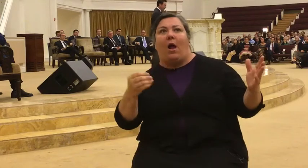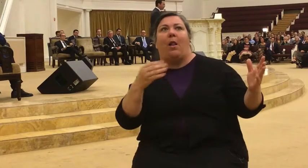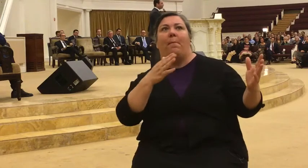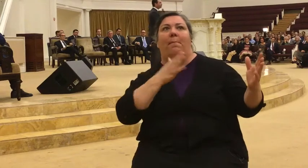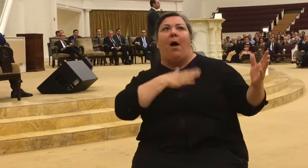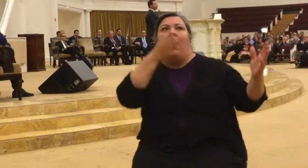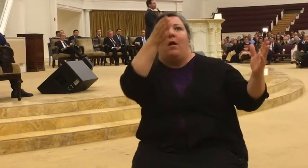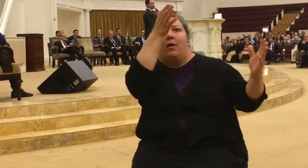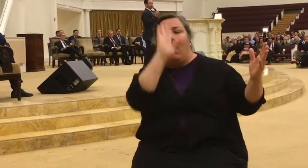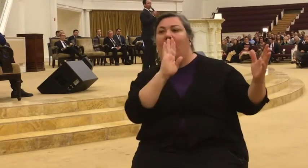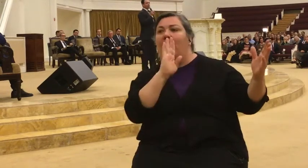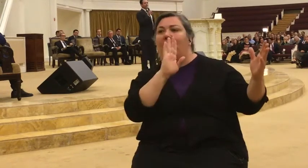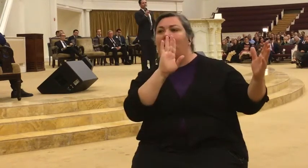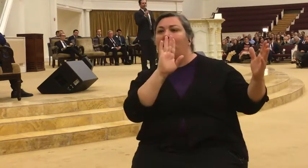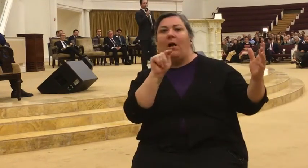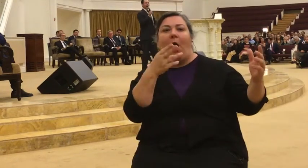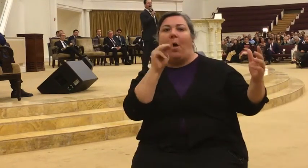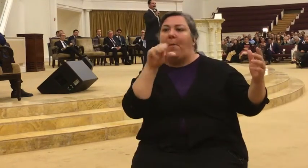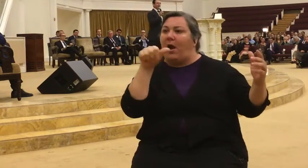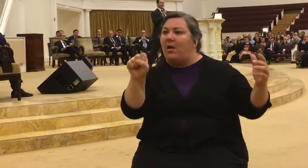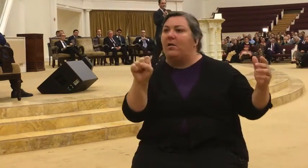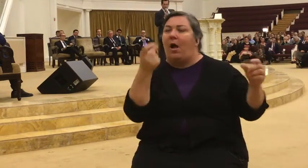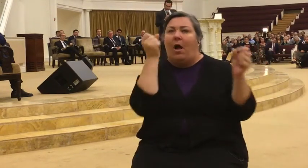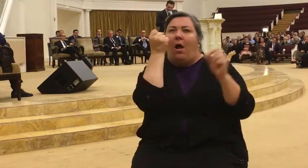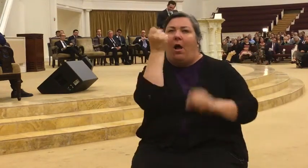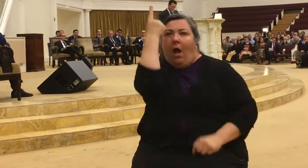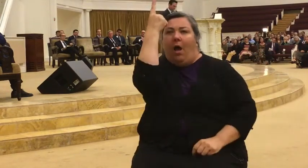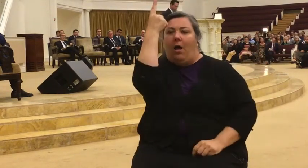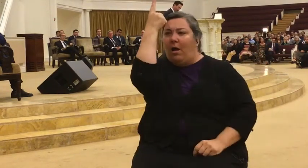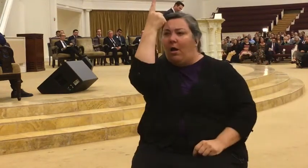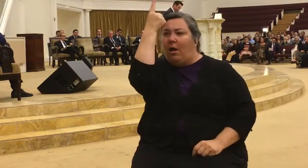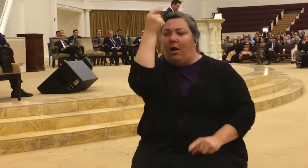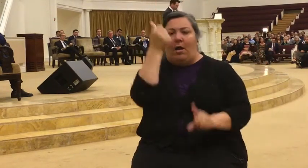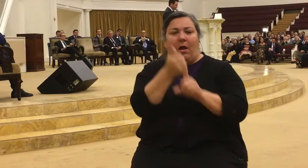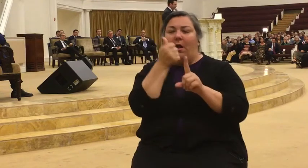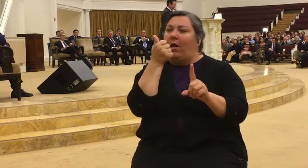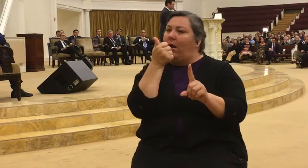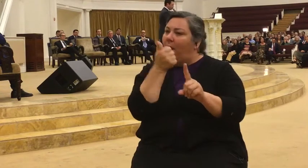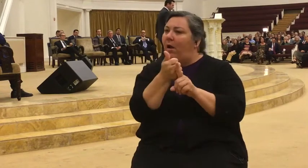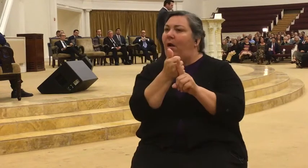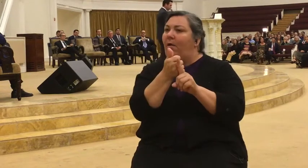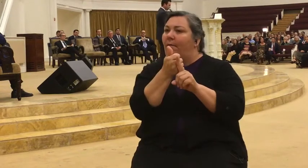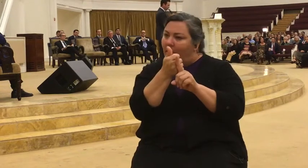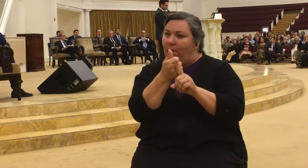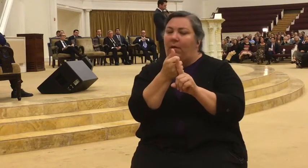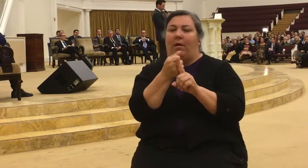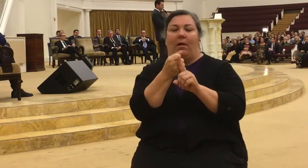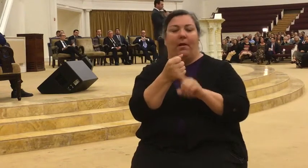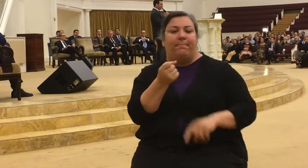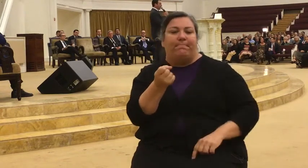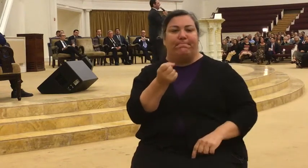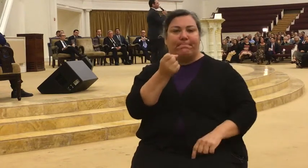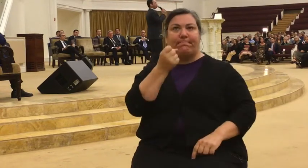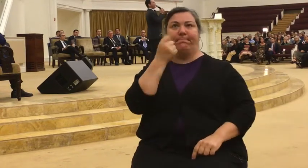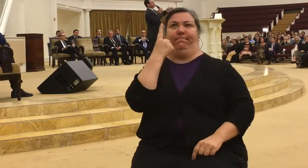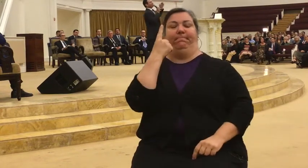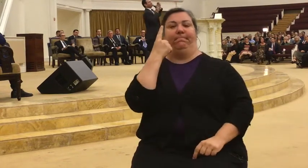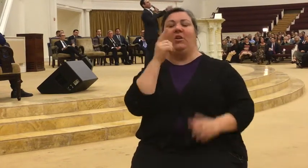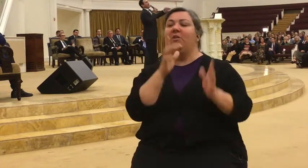my God." Thomas had arrived at a place of revelation and a place of understanding.